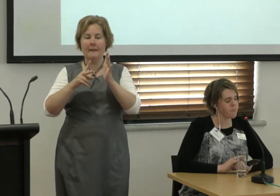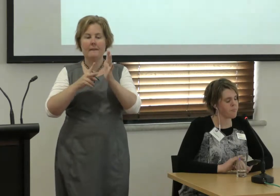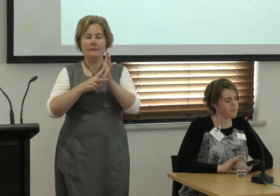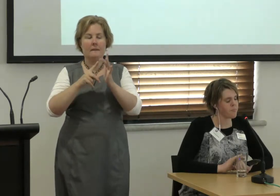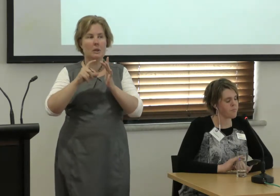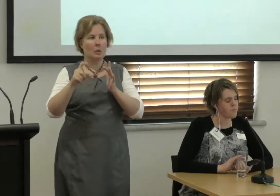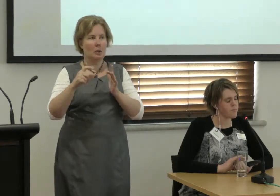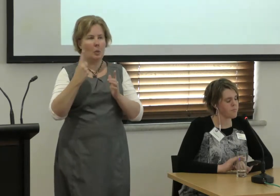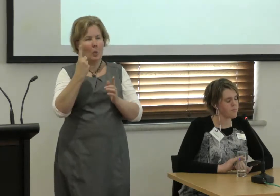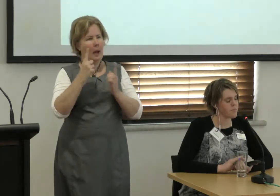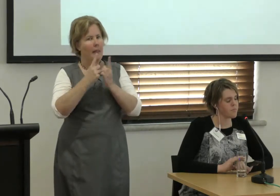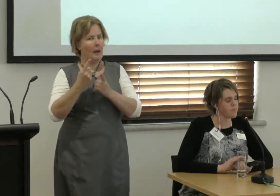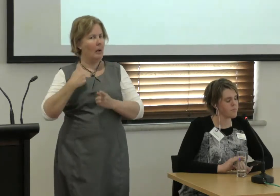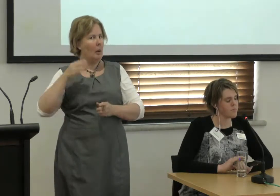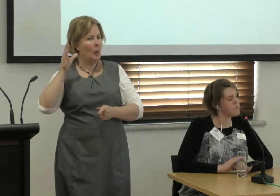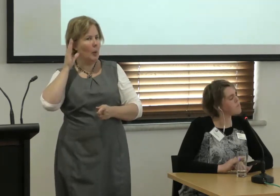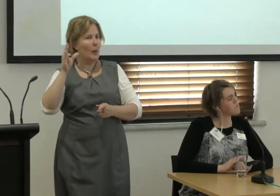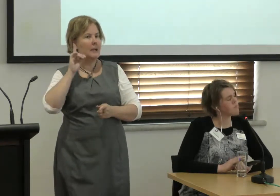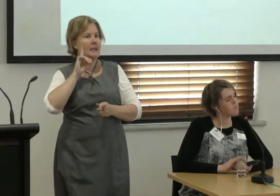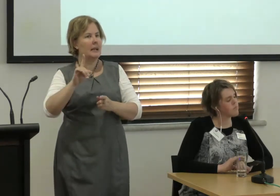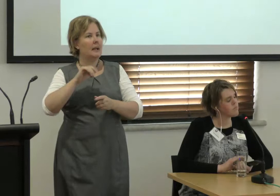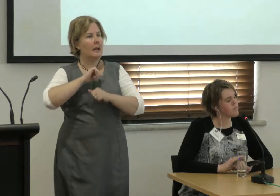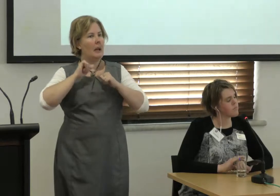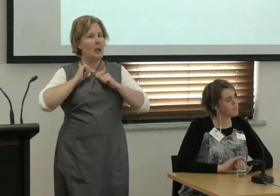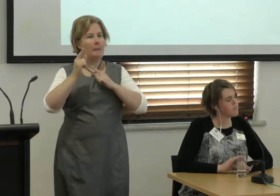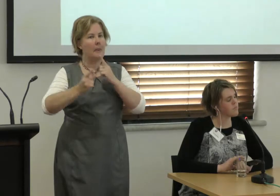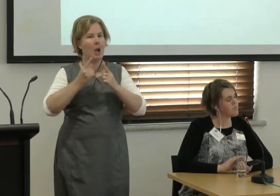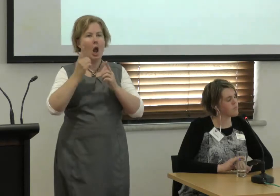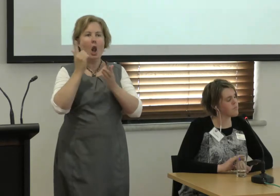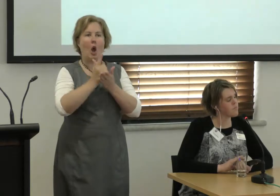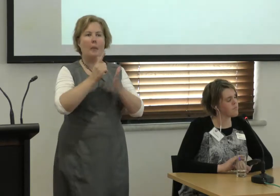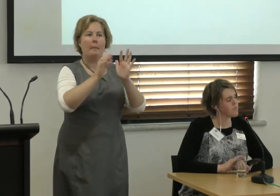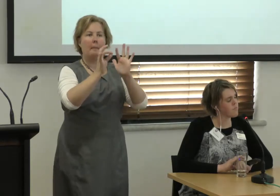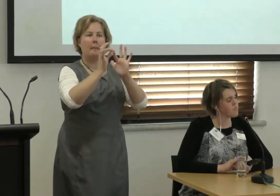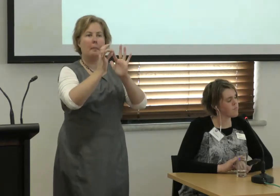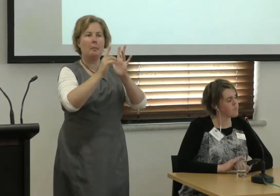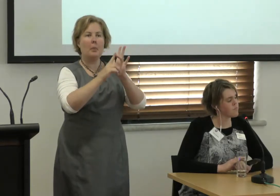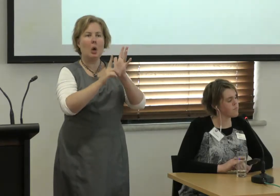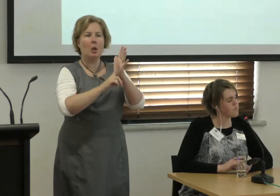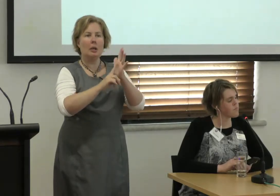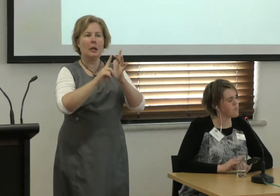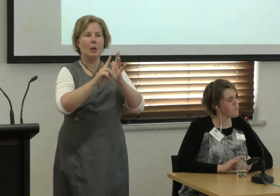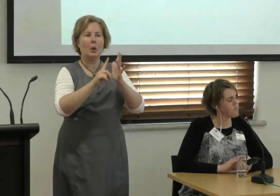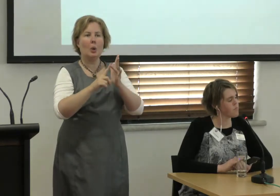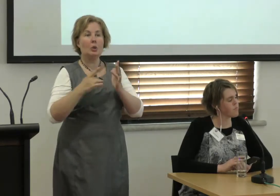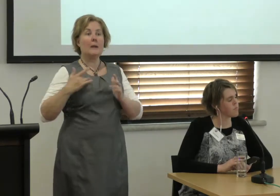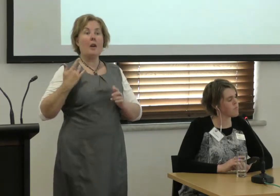meeting, in that a lot of polio survivors get their equipment provided by